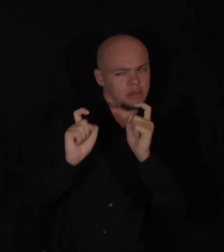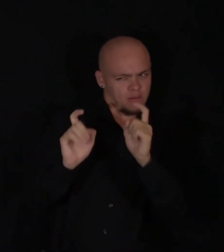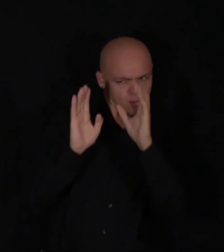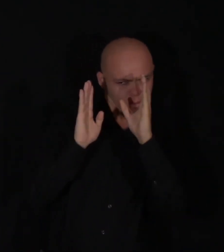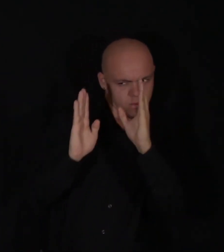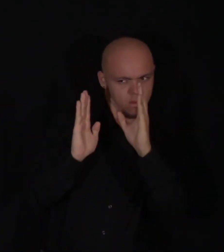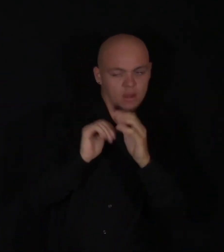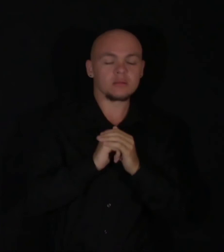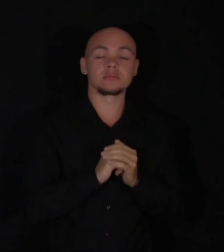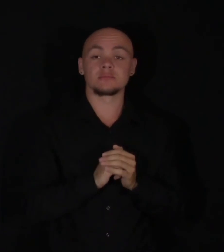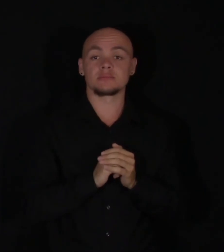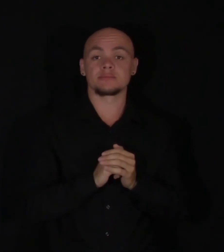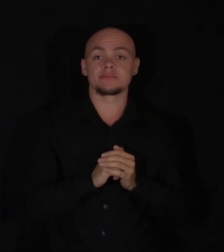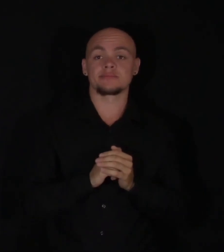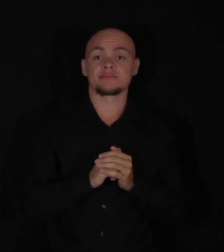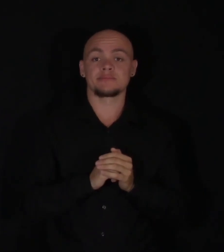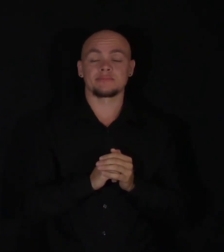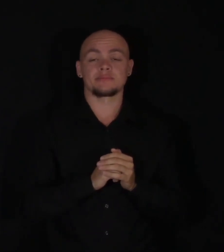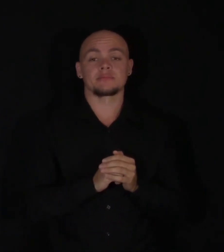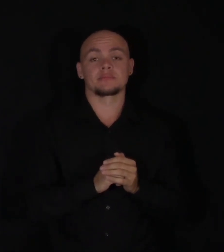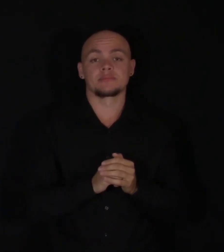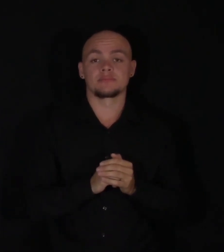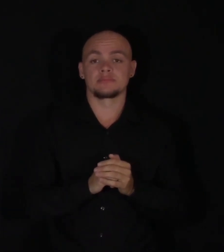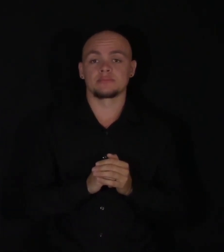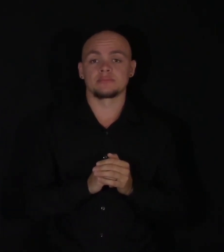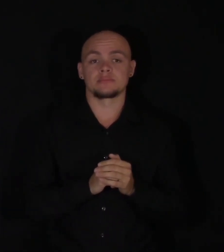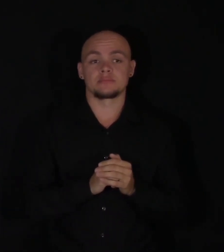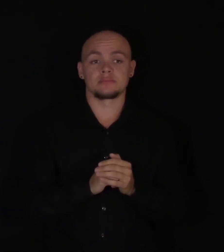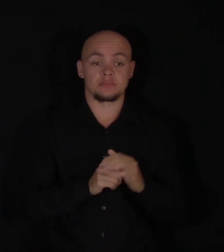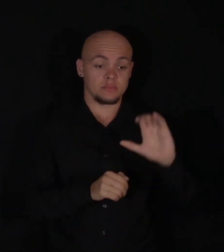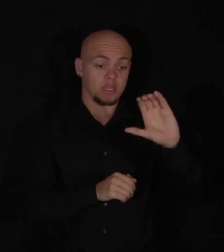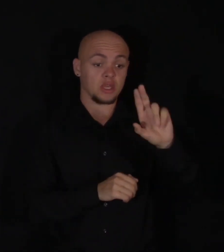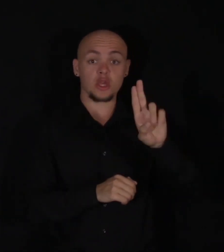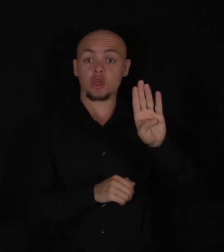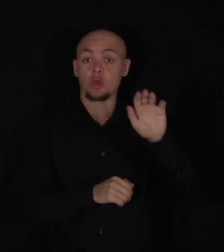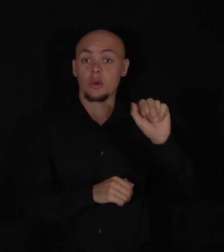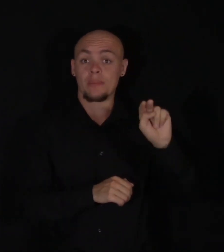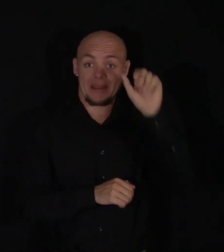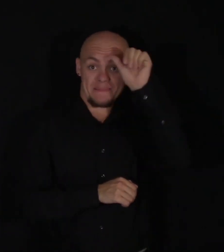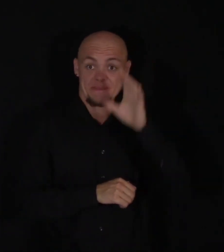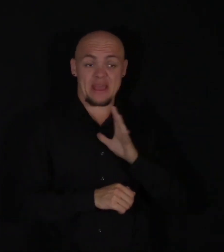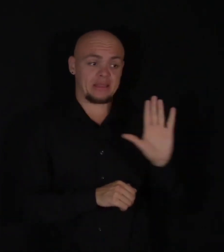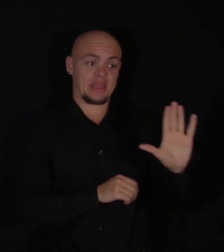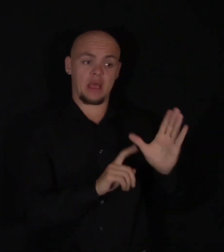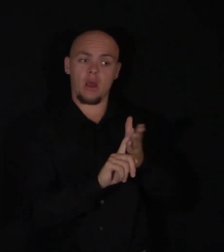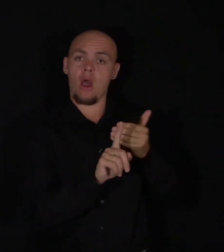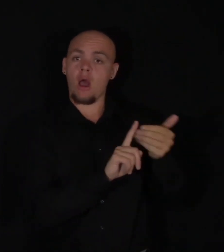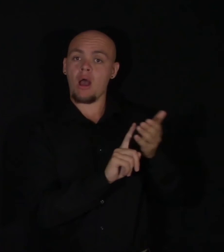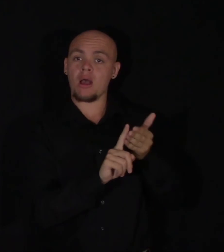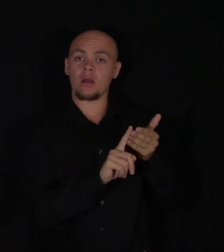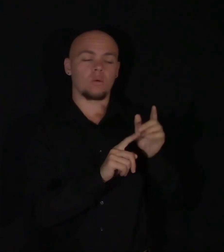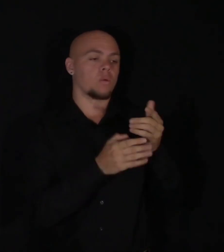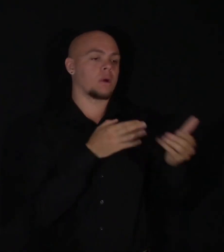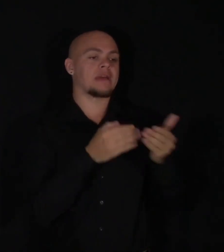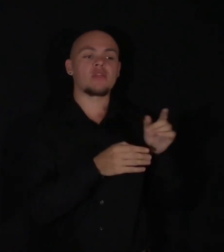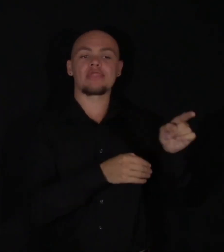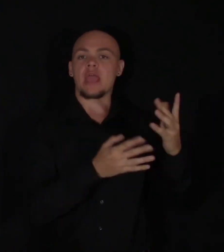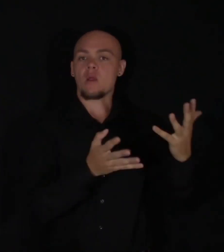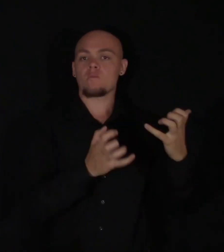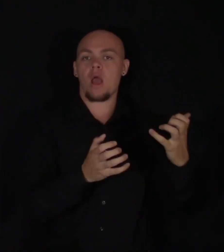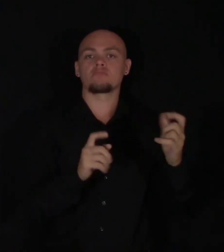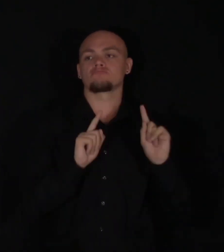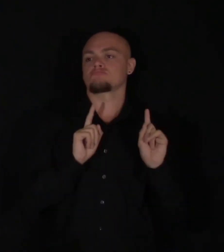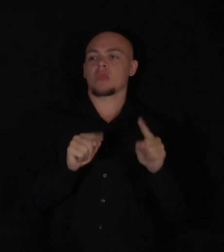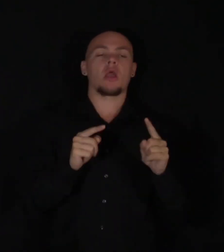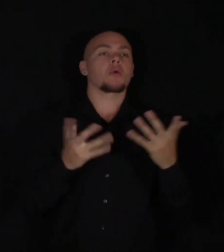One of the most charming things that I've noticed about Cuban men is how they go after what they want completely fearless of